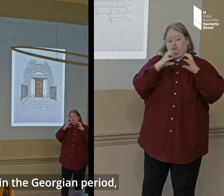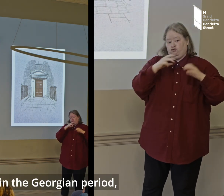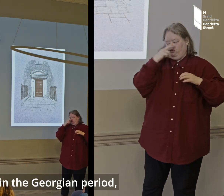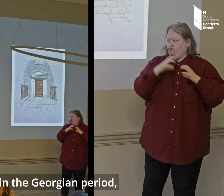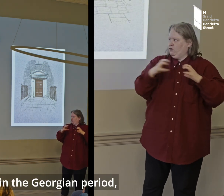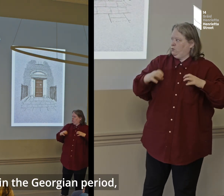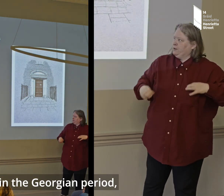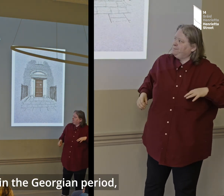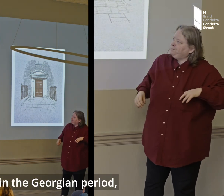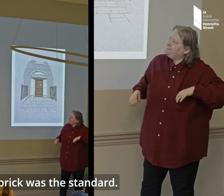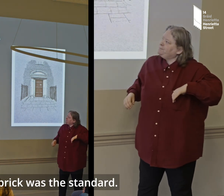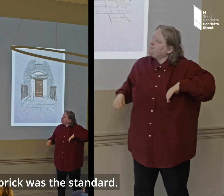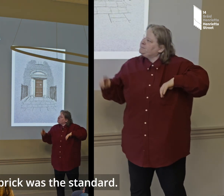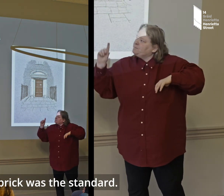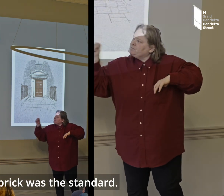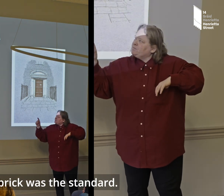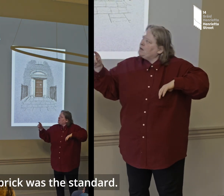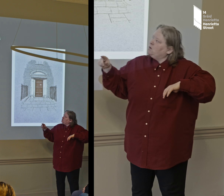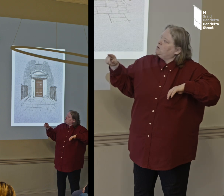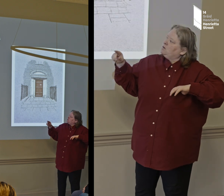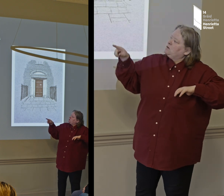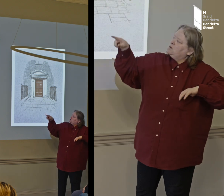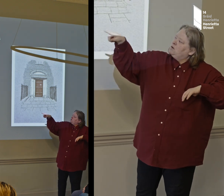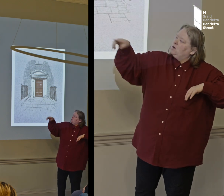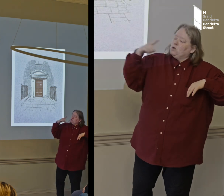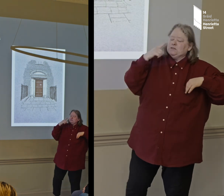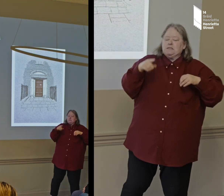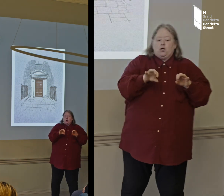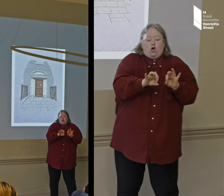But in the Georgian period, red brick was the standard.